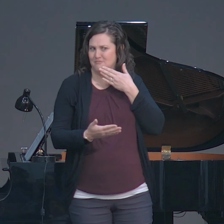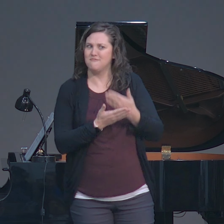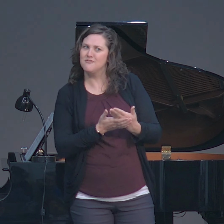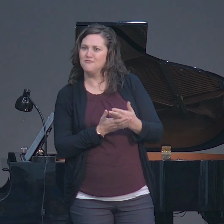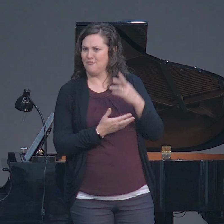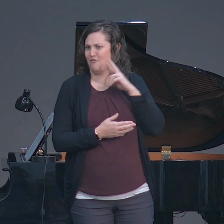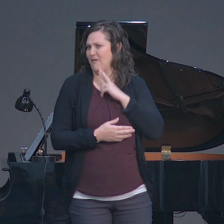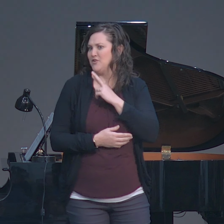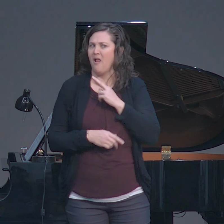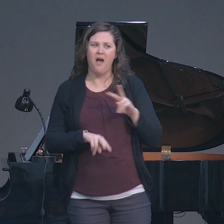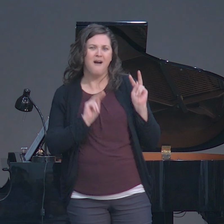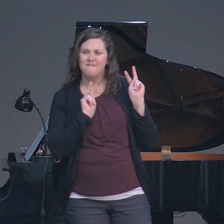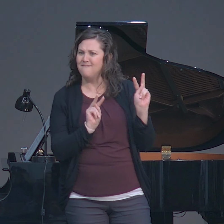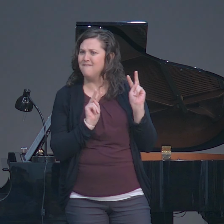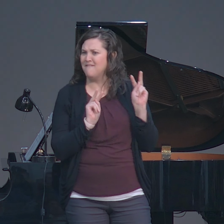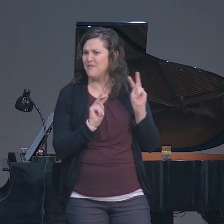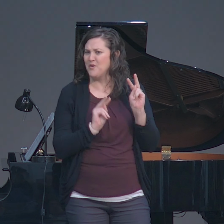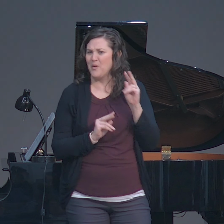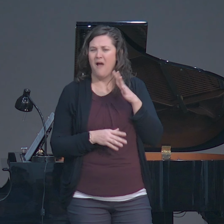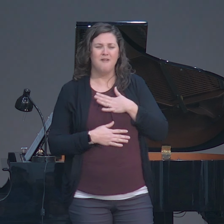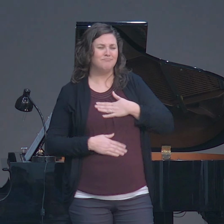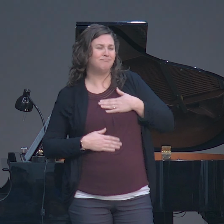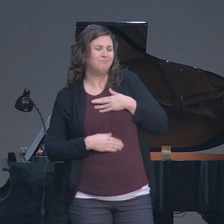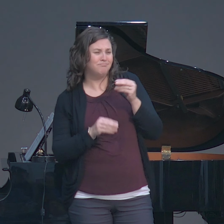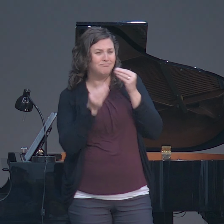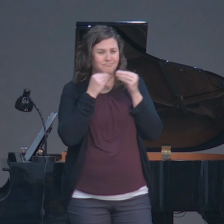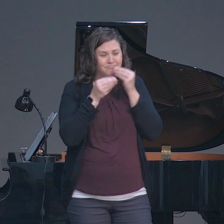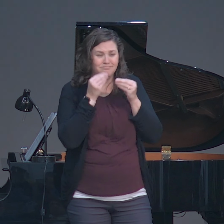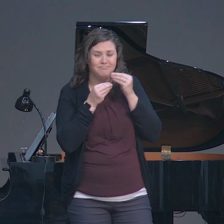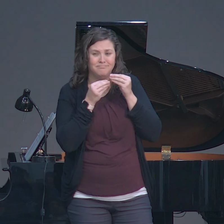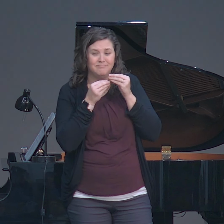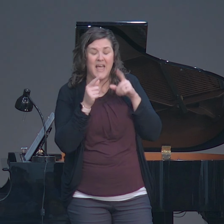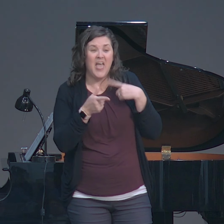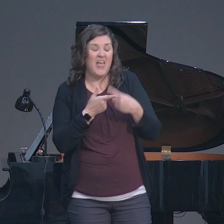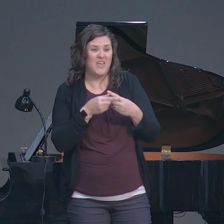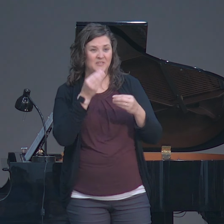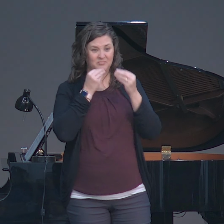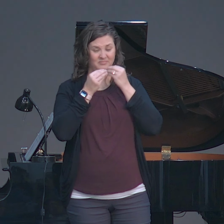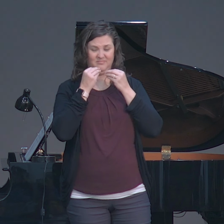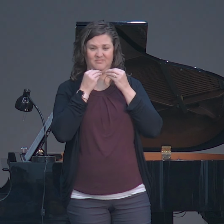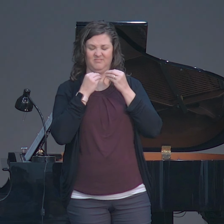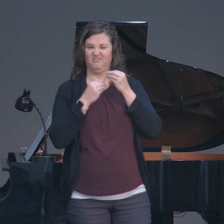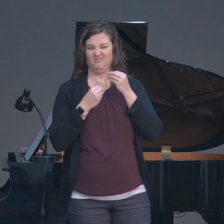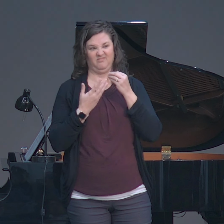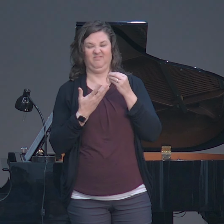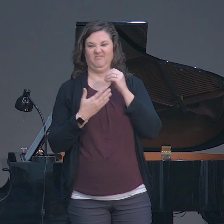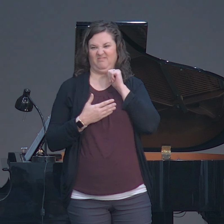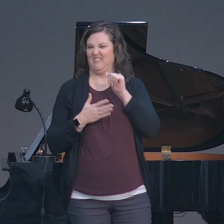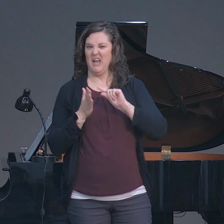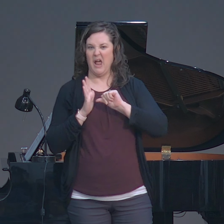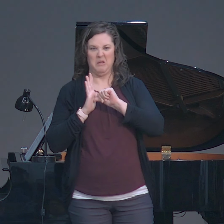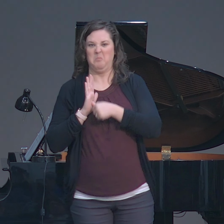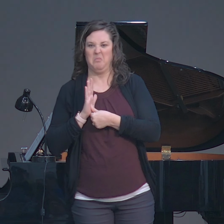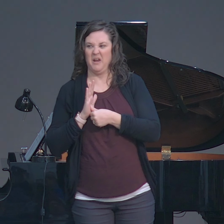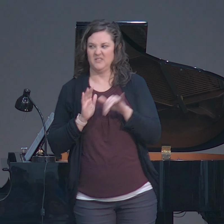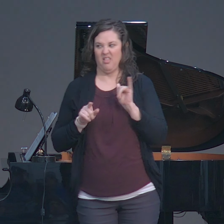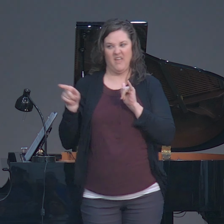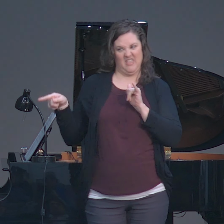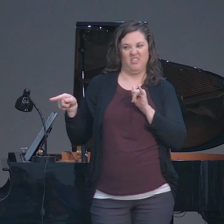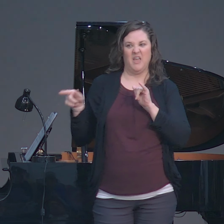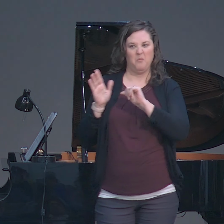so looking forward to that meal, but you just weren't as impressed as they